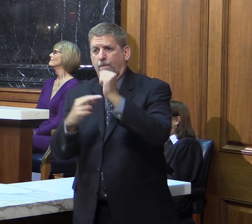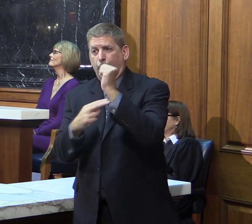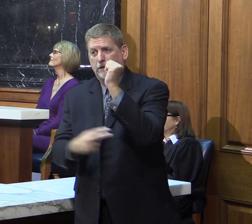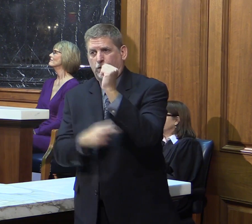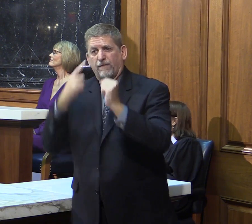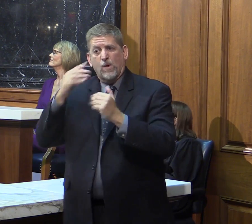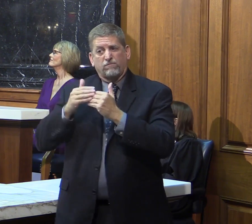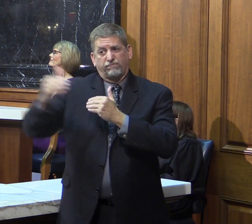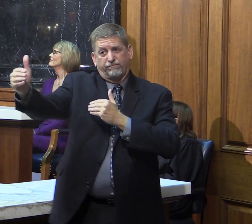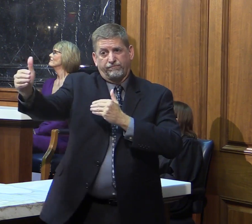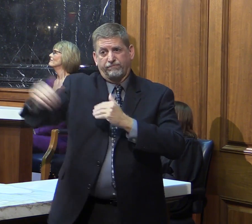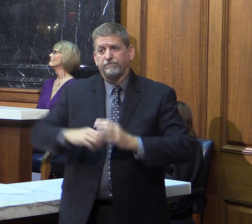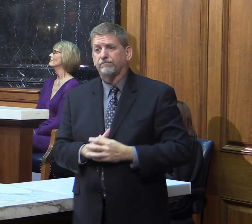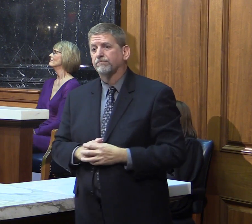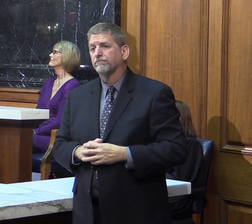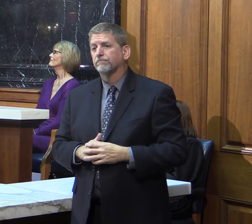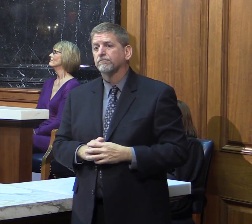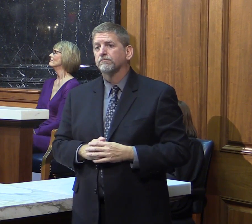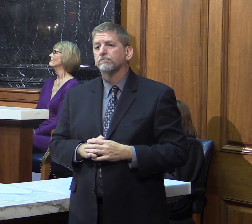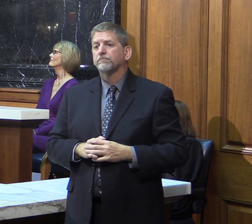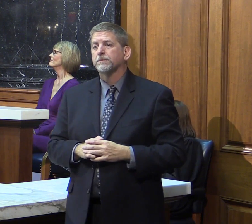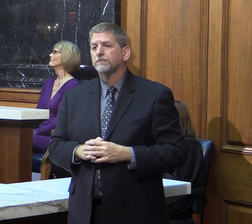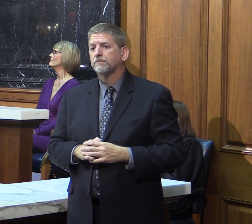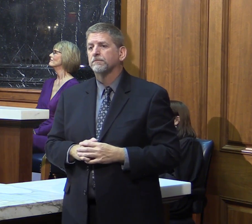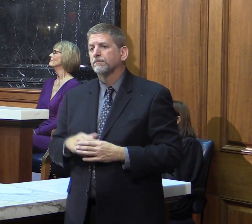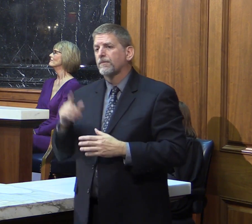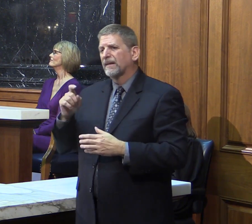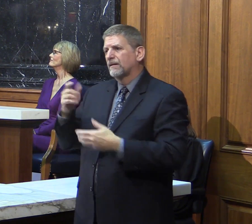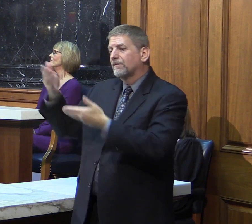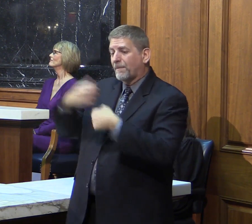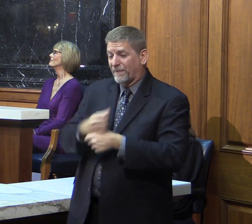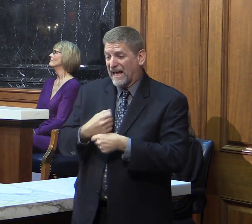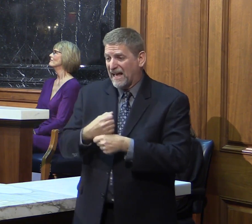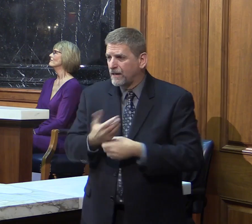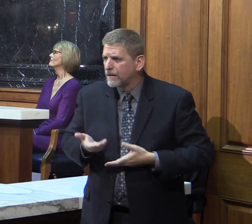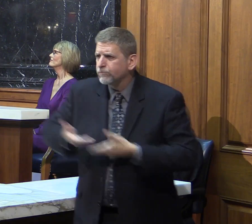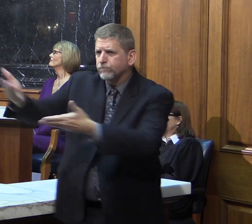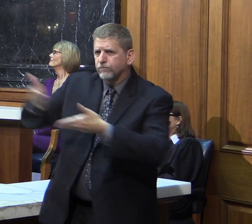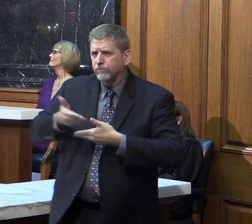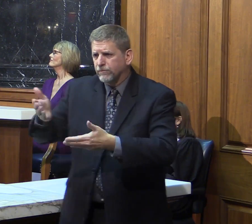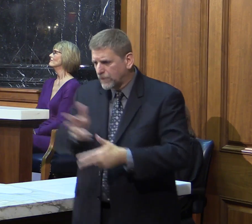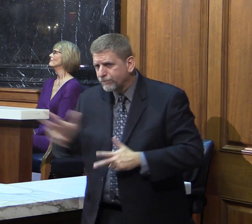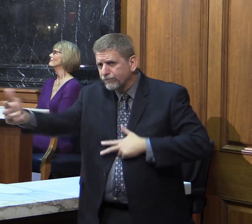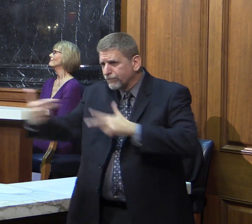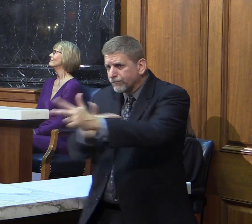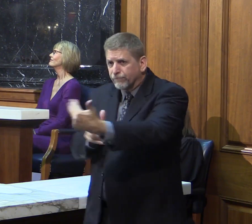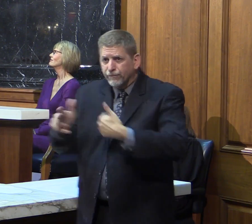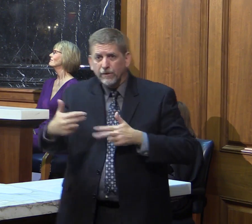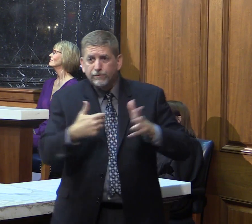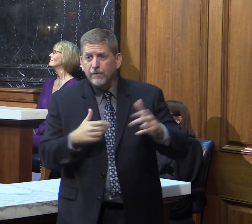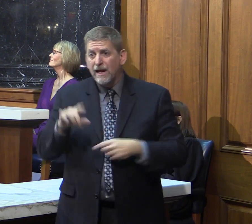We're able to drive the goods we produce and grow to 80% of the